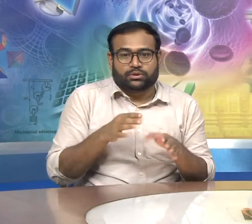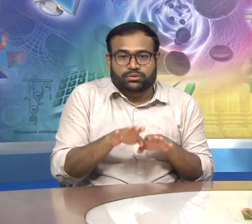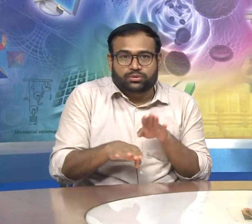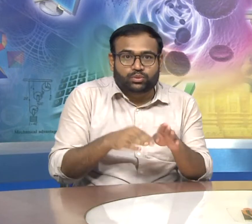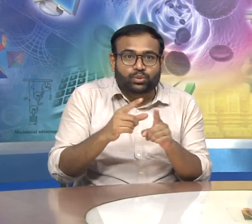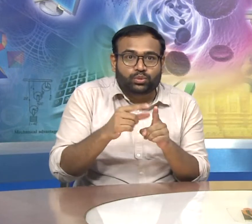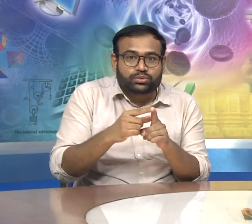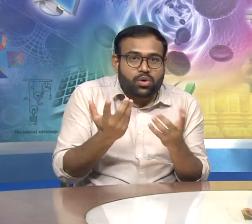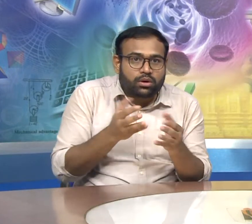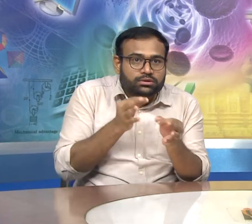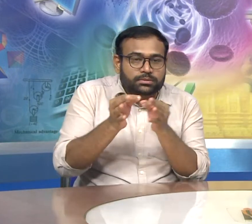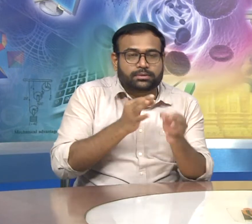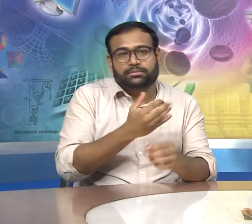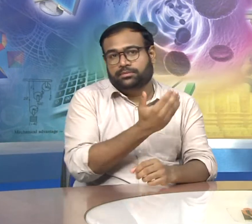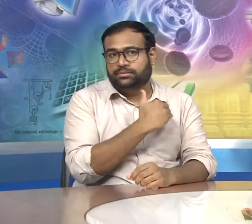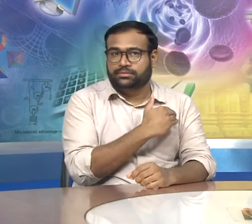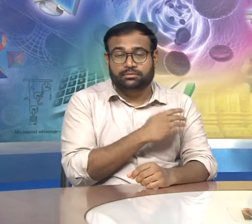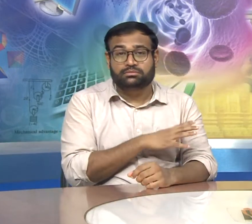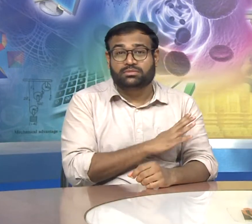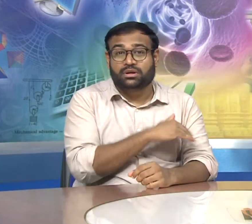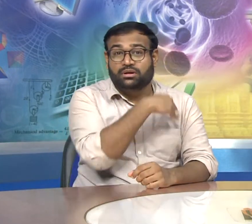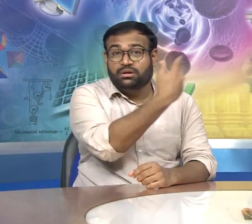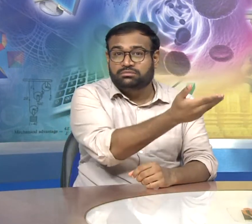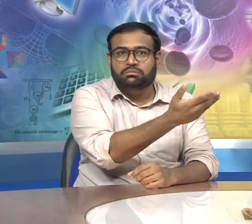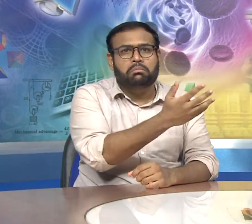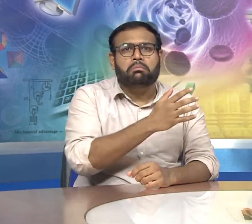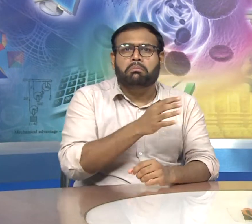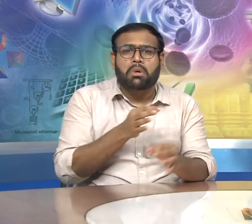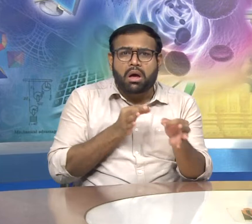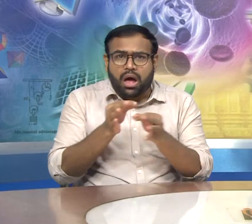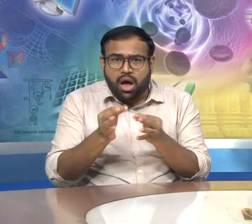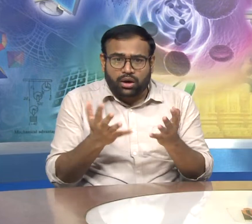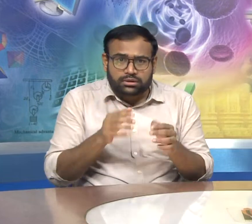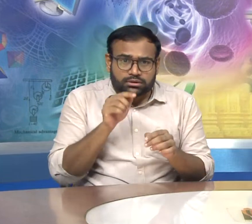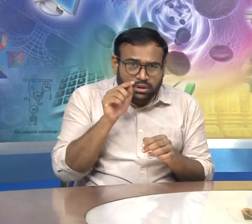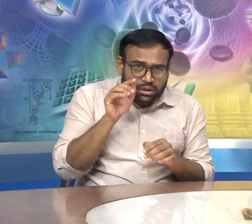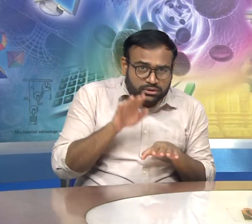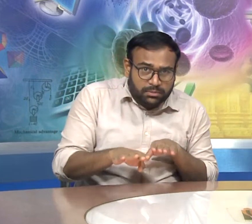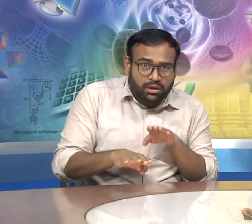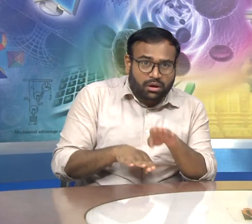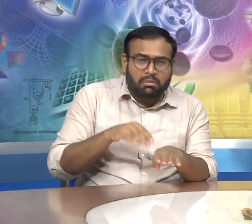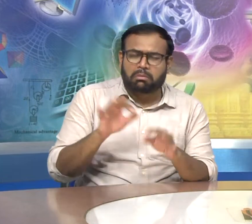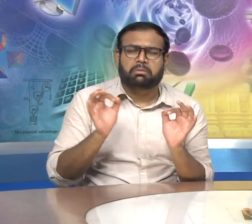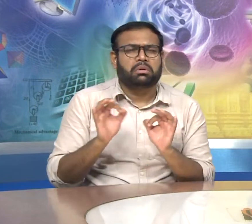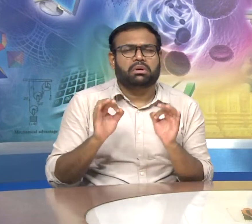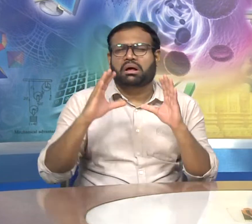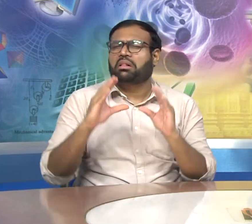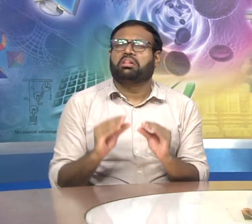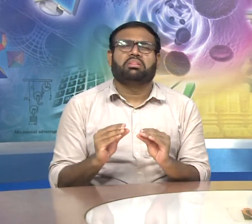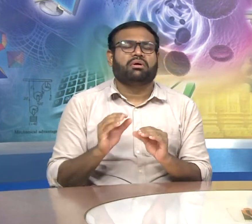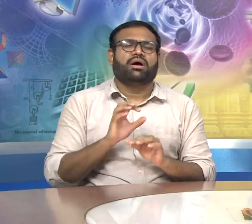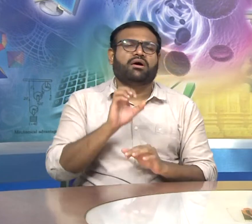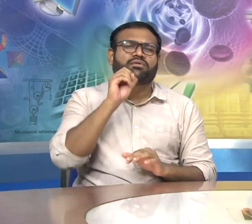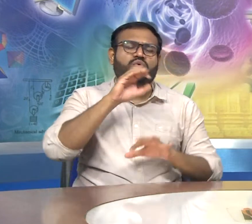Explain them the process how to do, and on the other hand information service less concerned